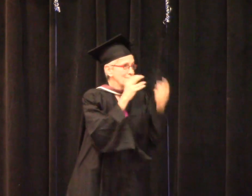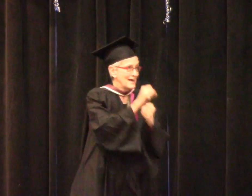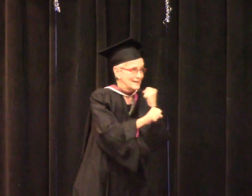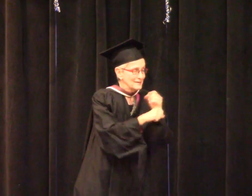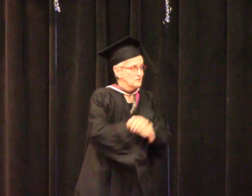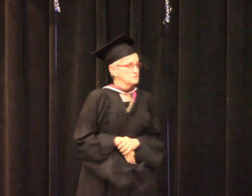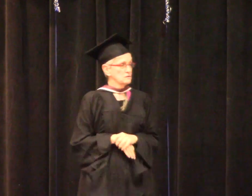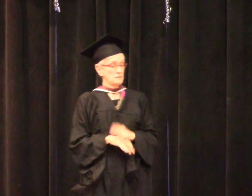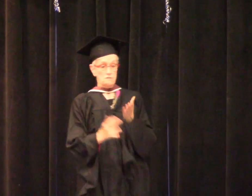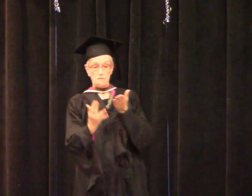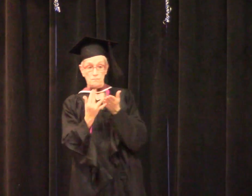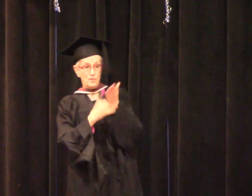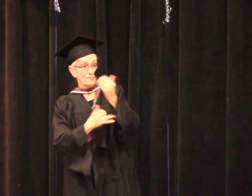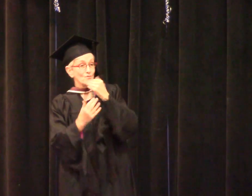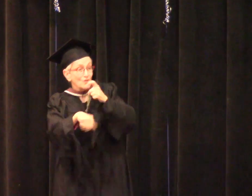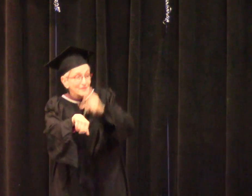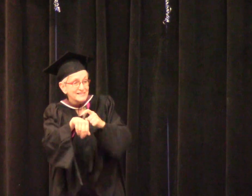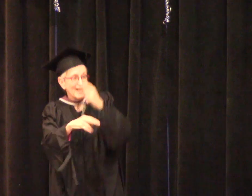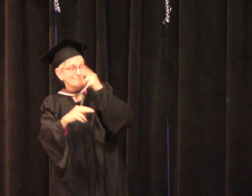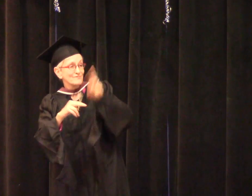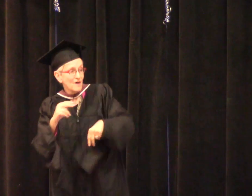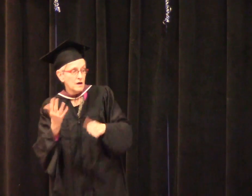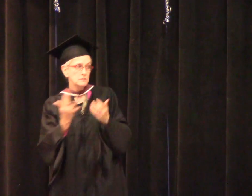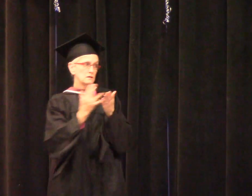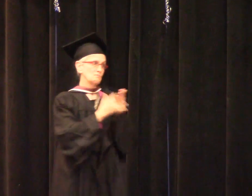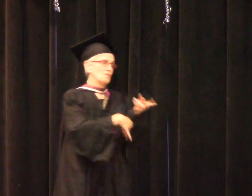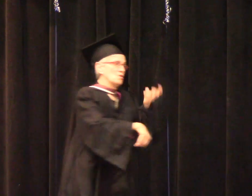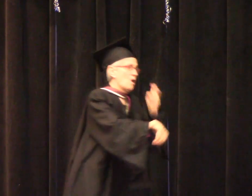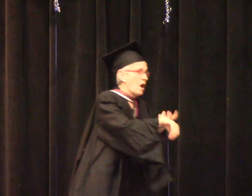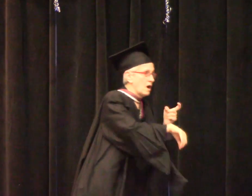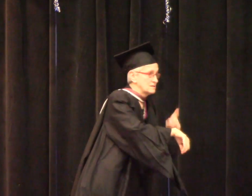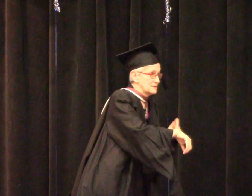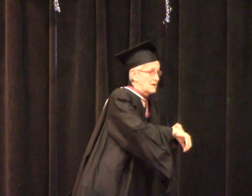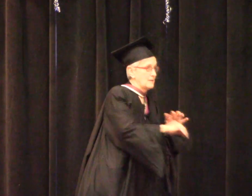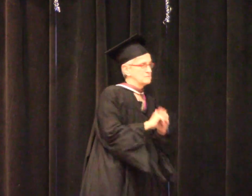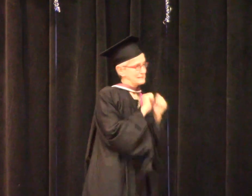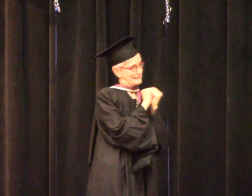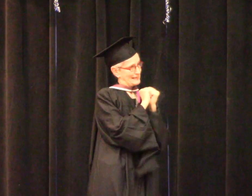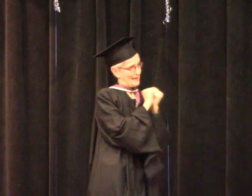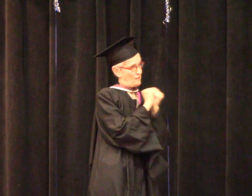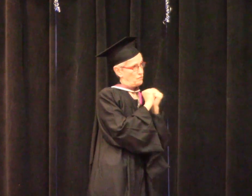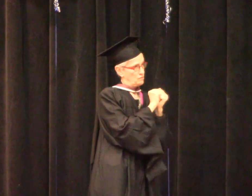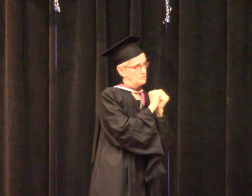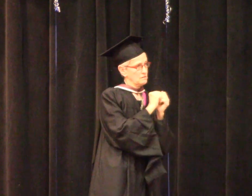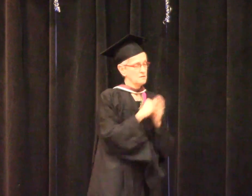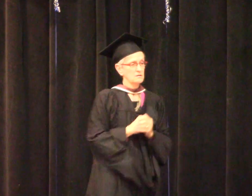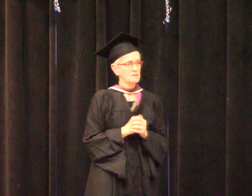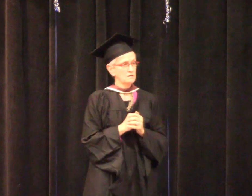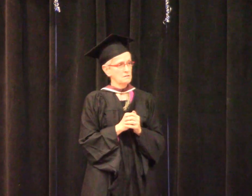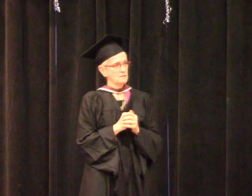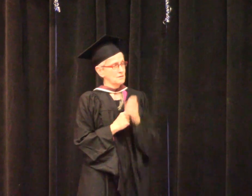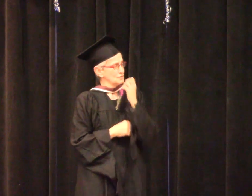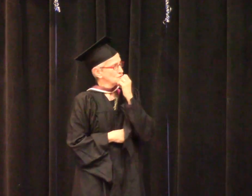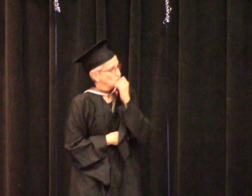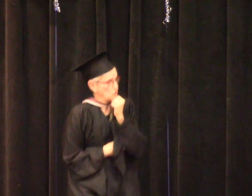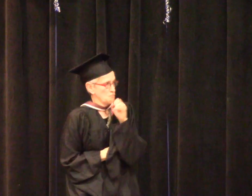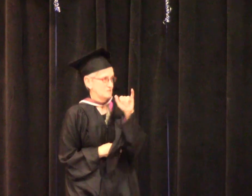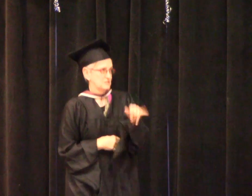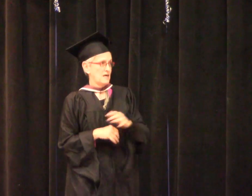each other for so many years, and you've seen each other through good times and bad, through fun and the difficult.